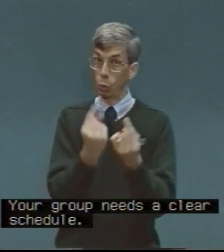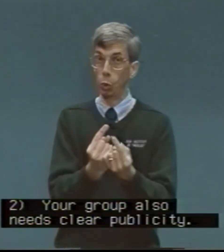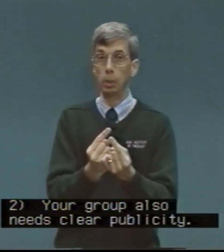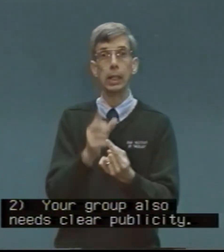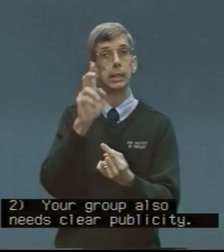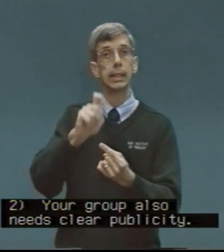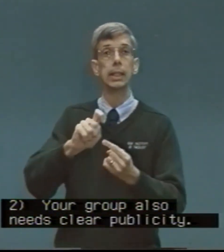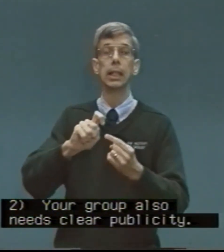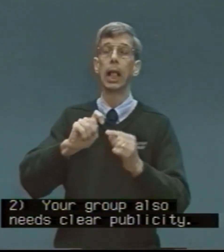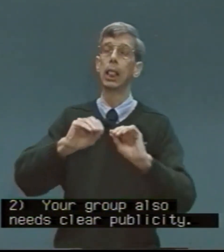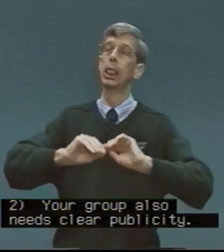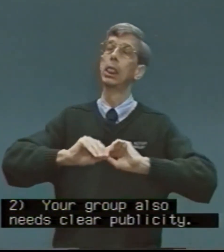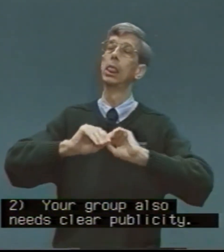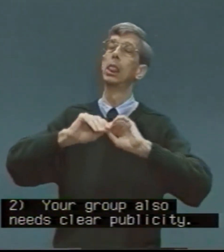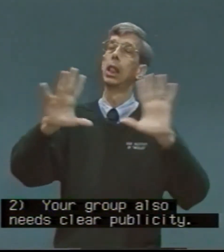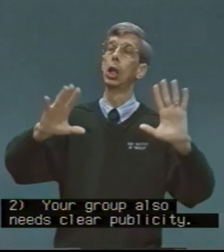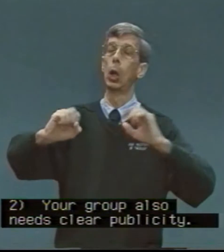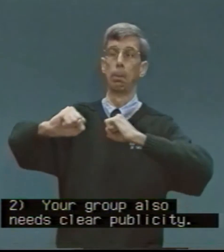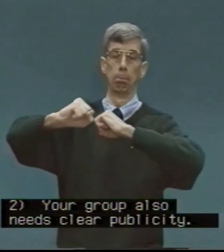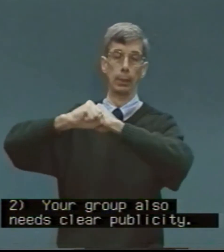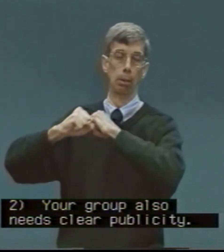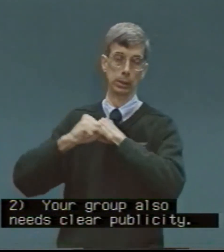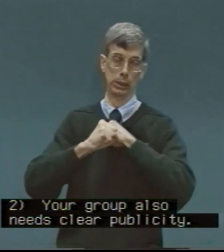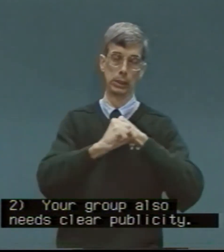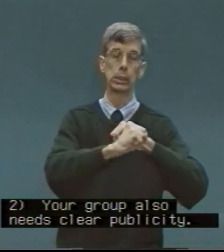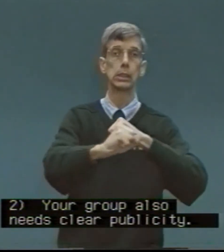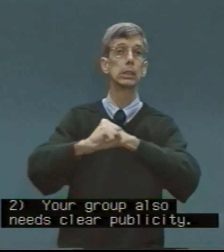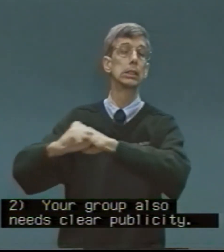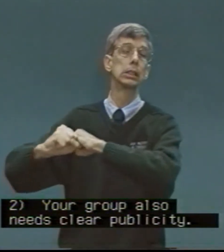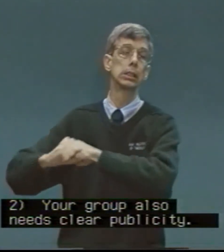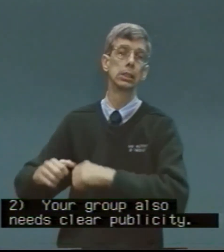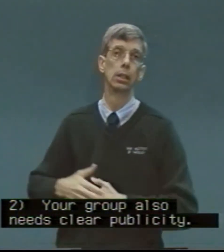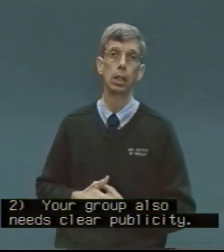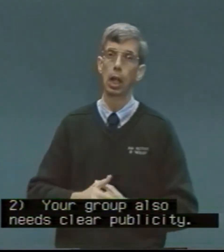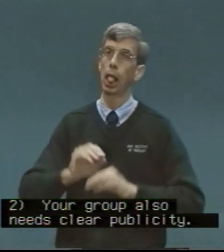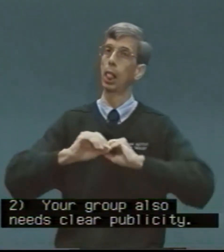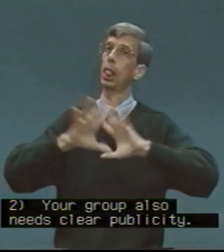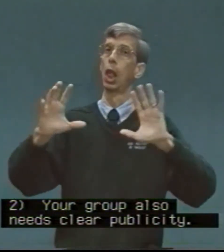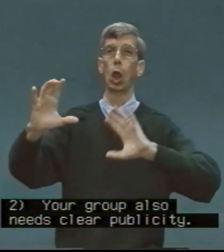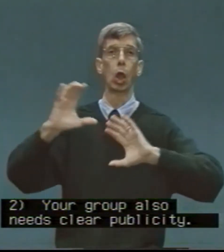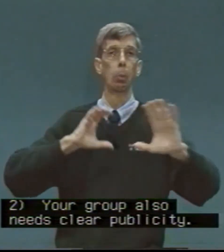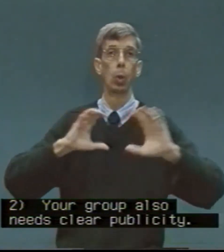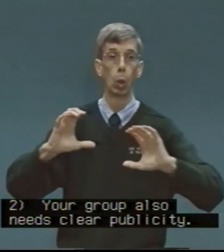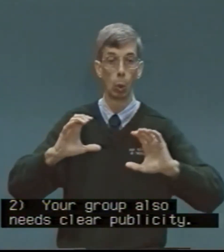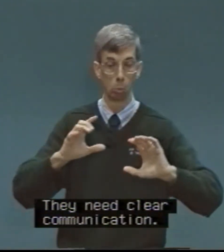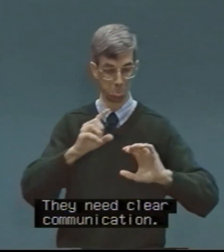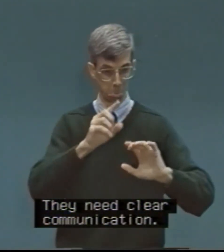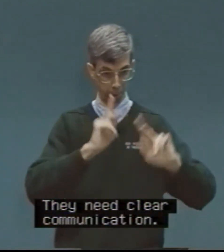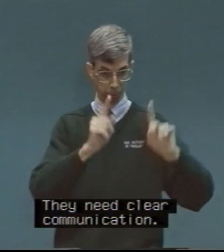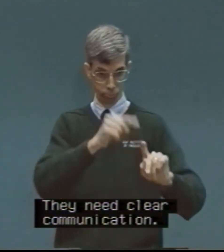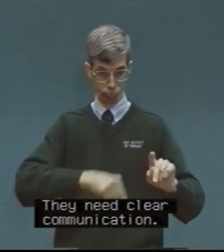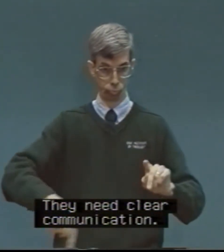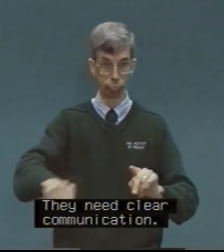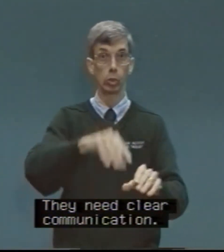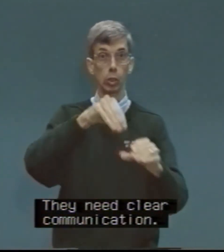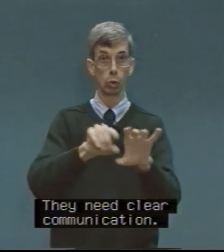2. Your group also needs clear publicity. They need clear